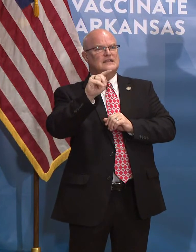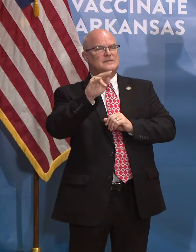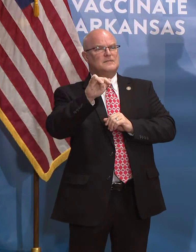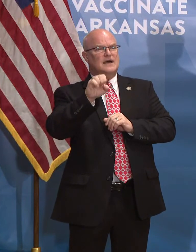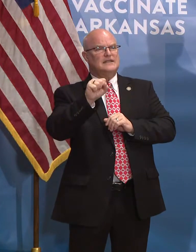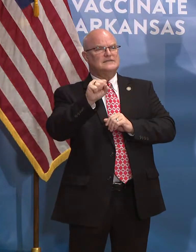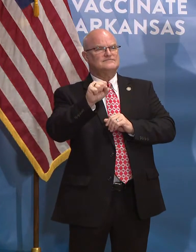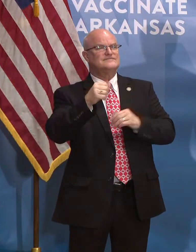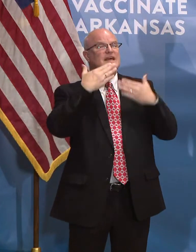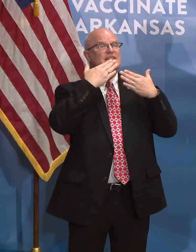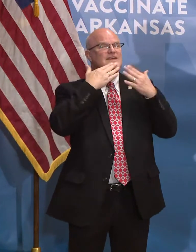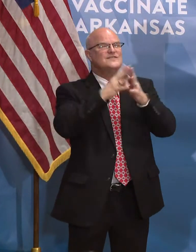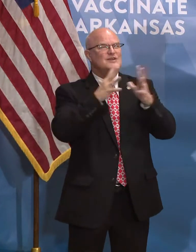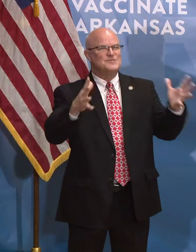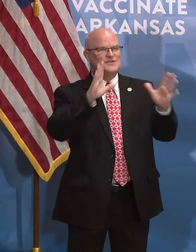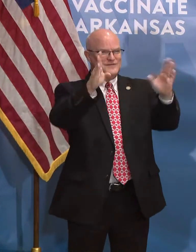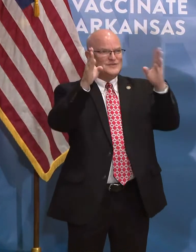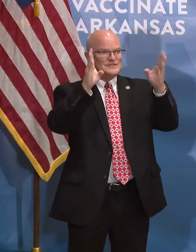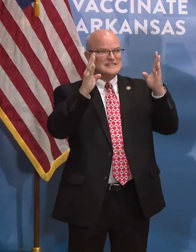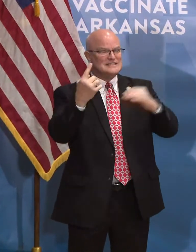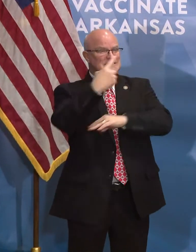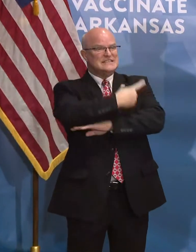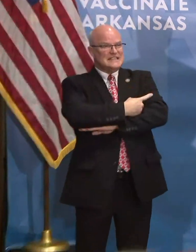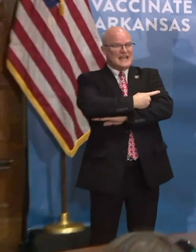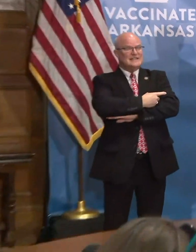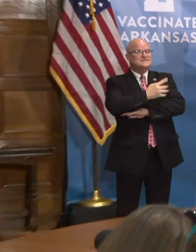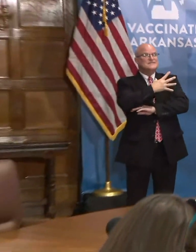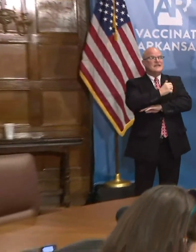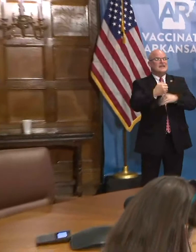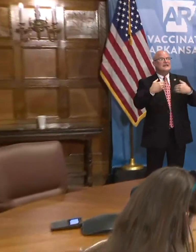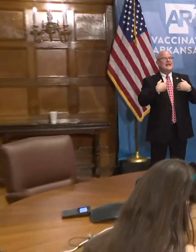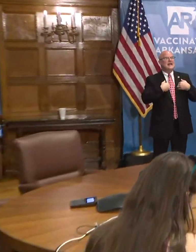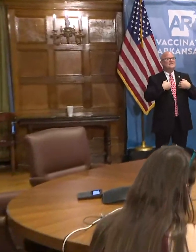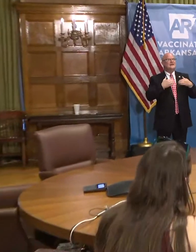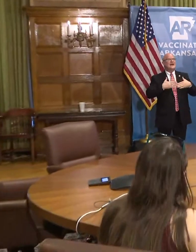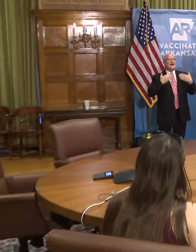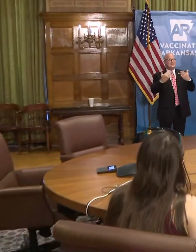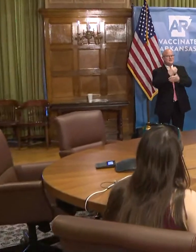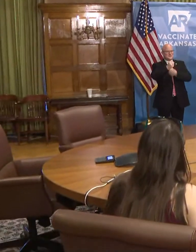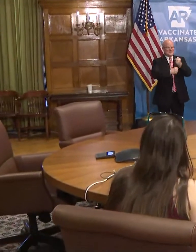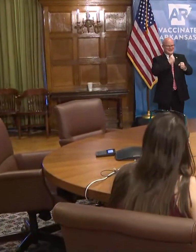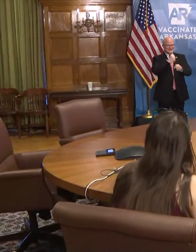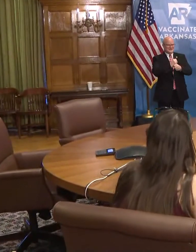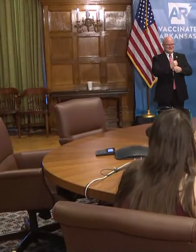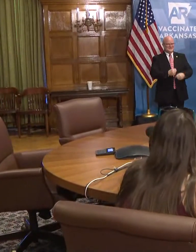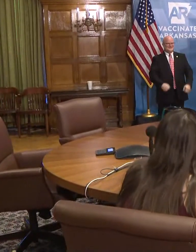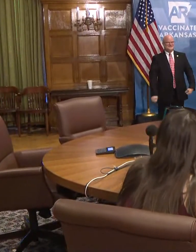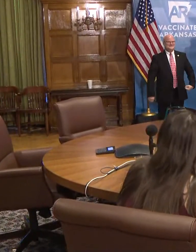Thank you very much for your attention today, and have a happy new year.